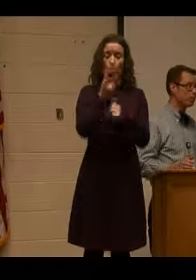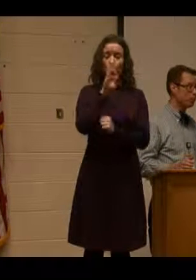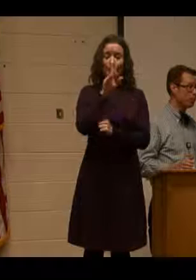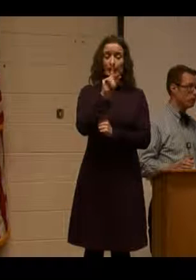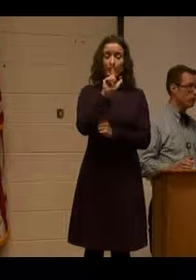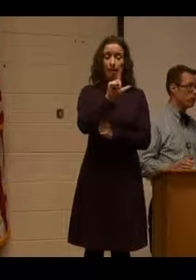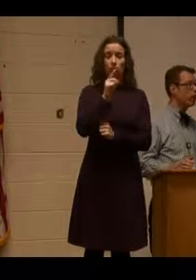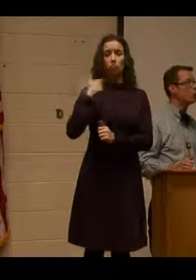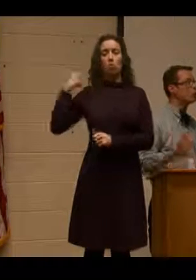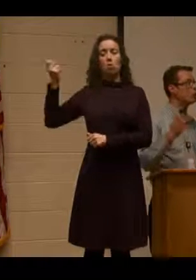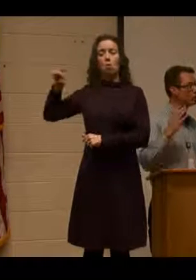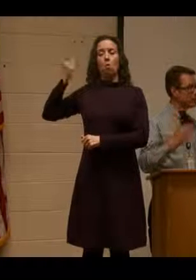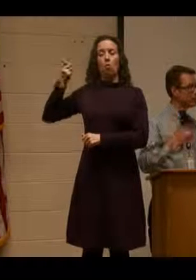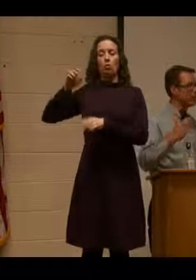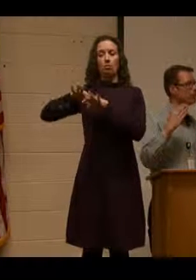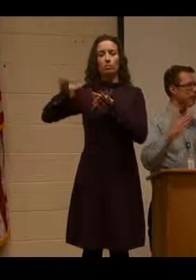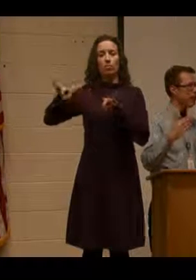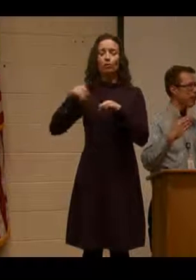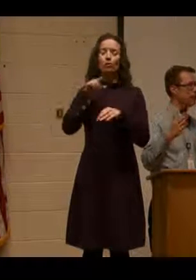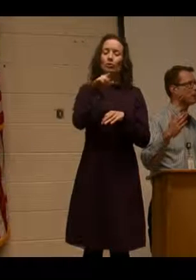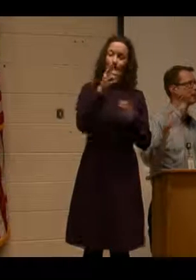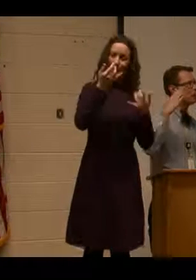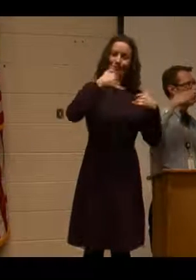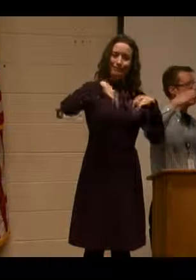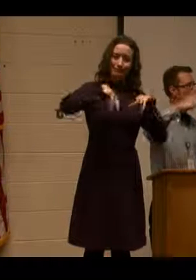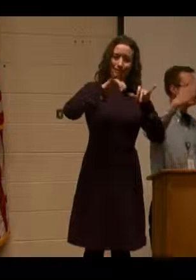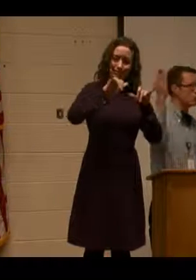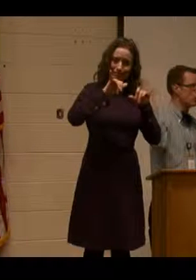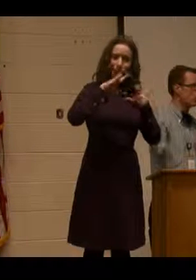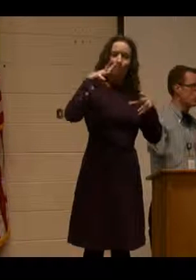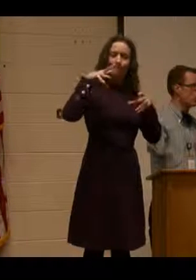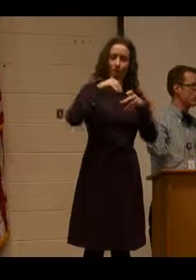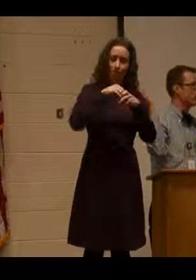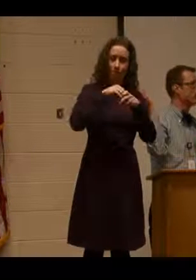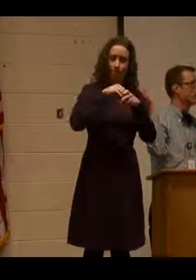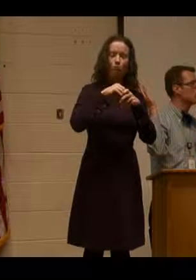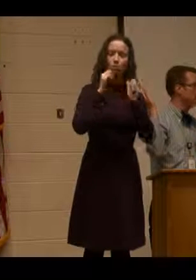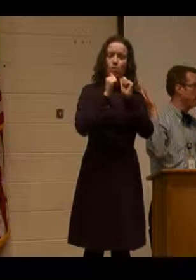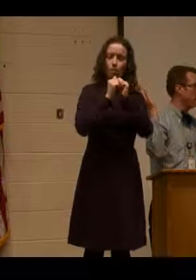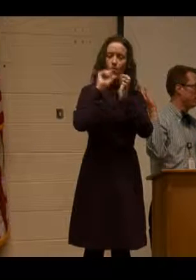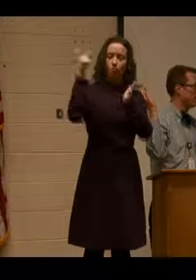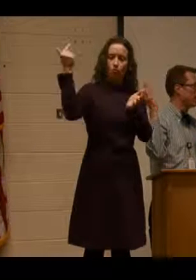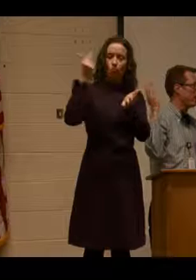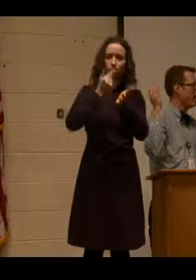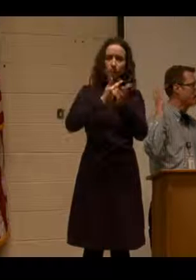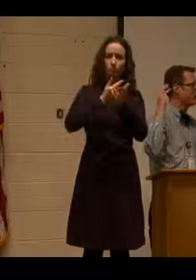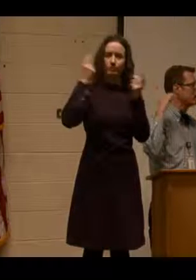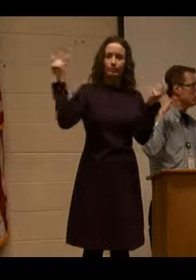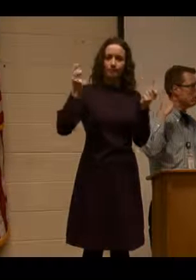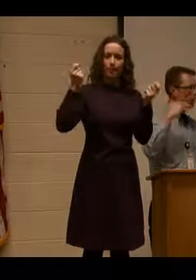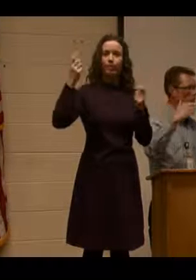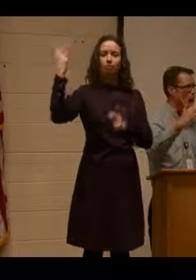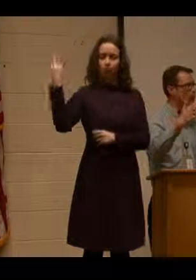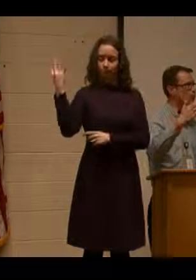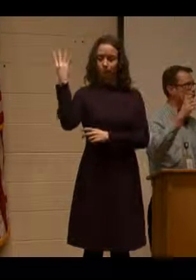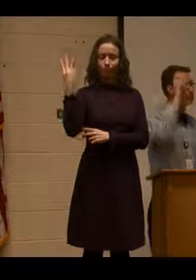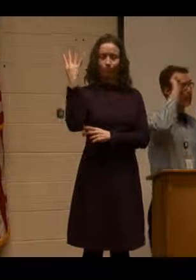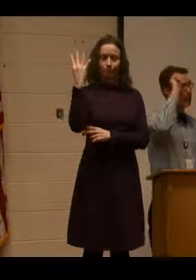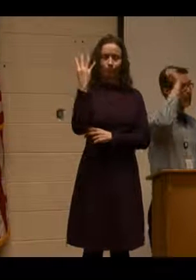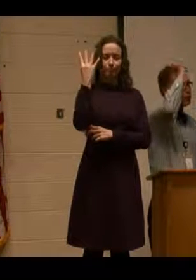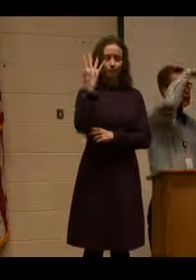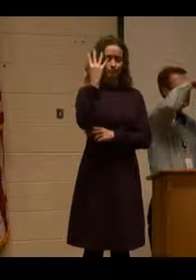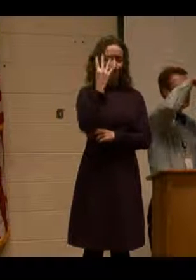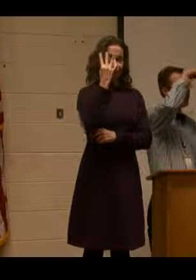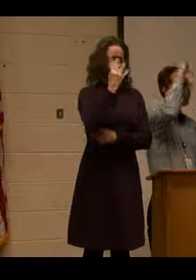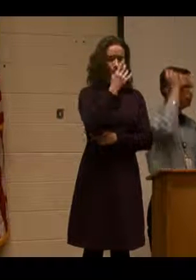still participate in the graduation ceremony. And you would be walking across the stage and doing your tassel